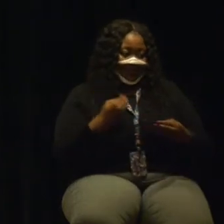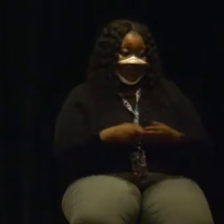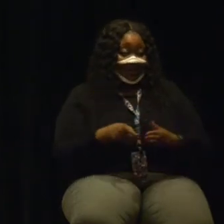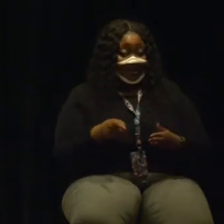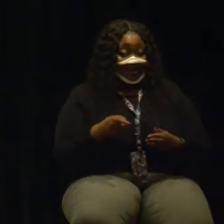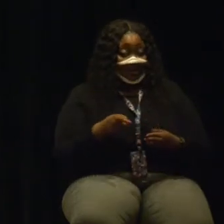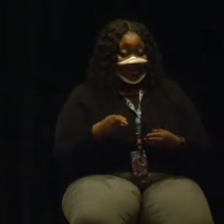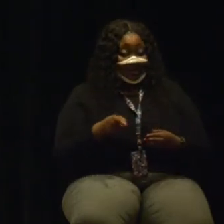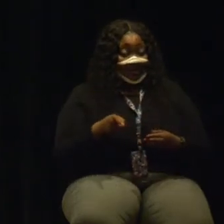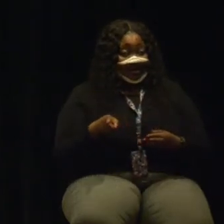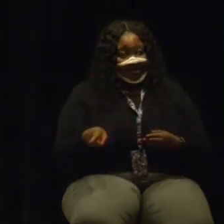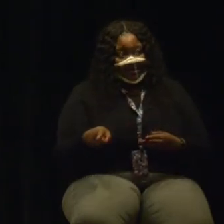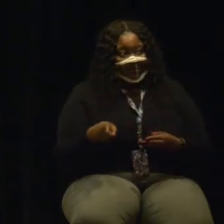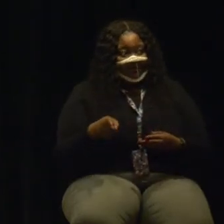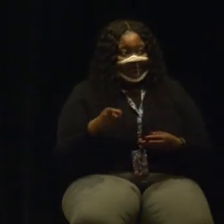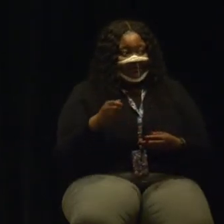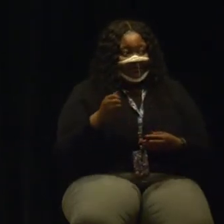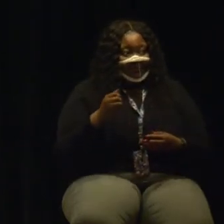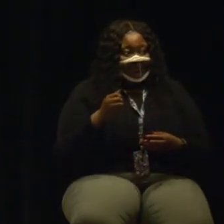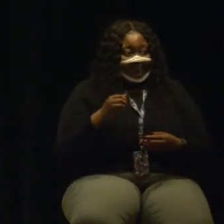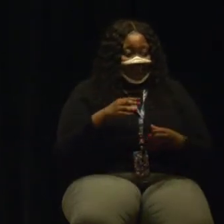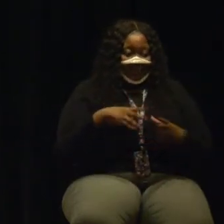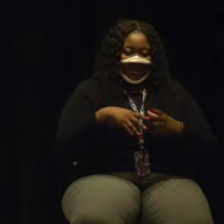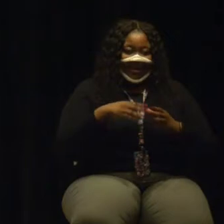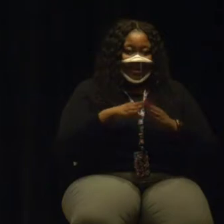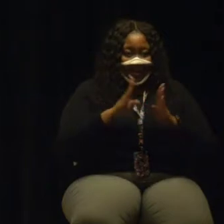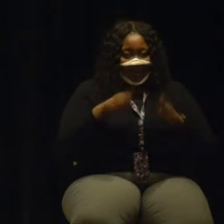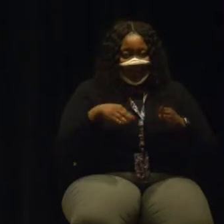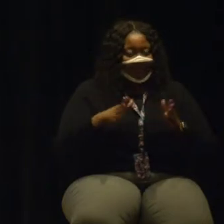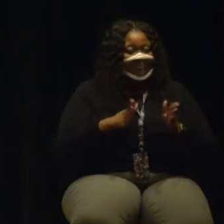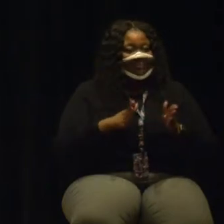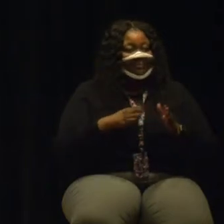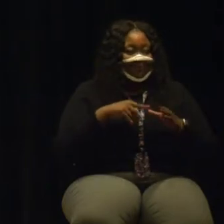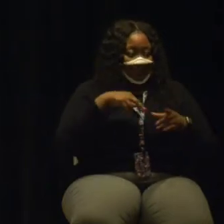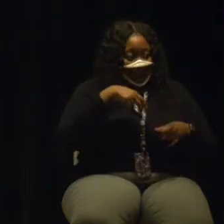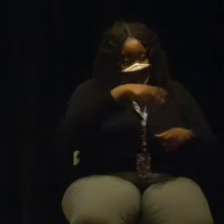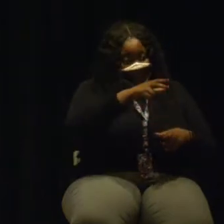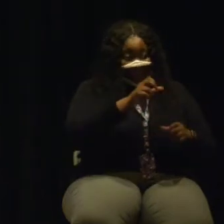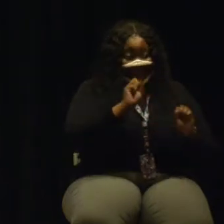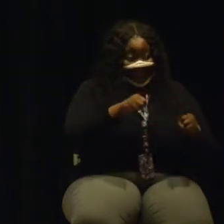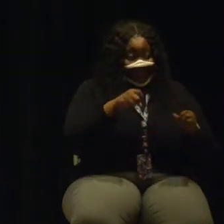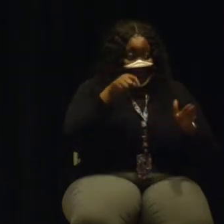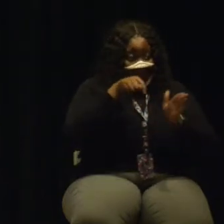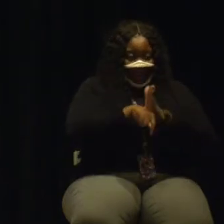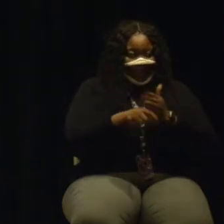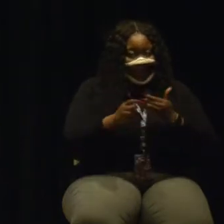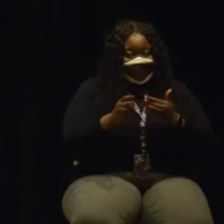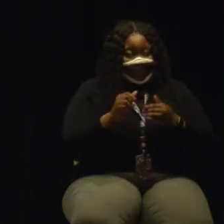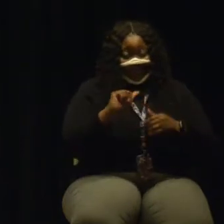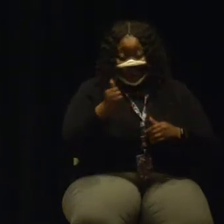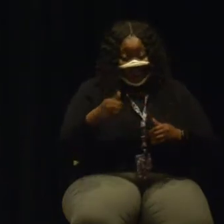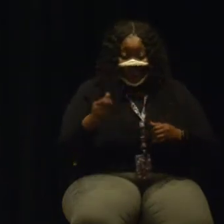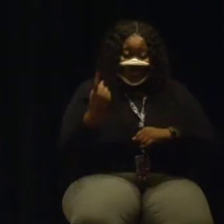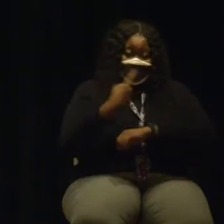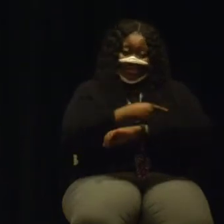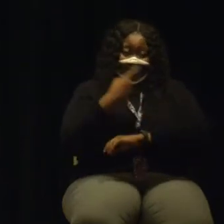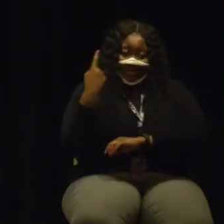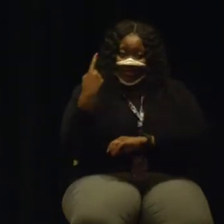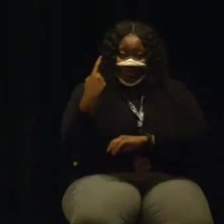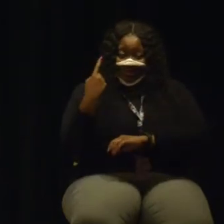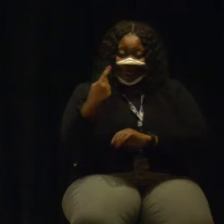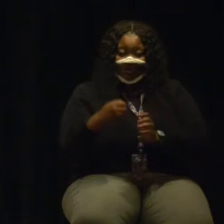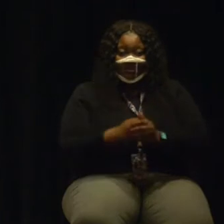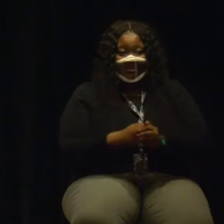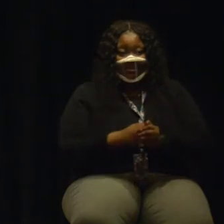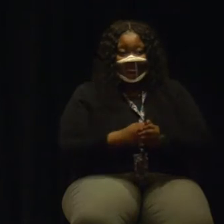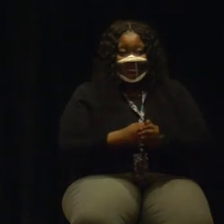any day he walked out of his house, and they probably would have thrown a parade for the person who did it. And that's how much they hated him. He's